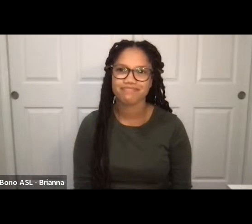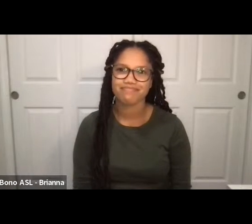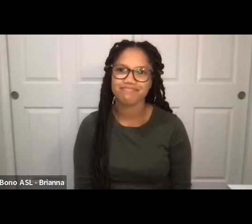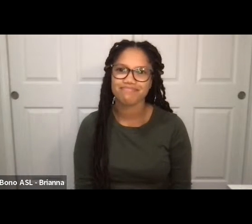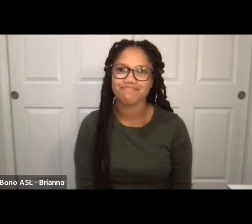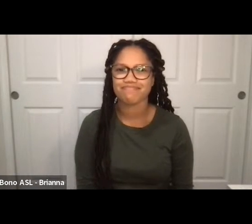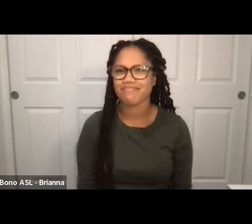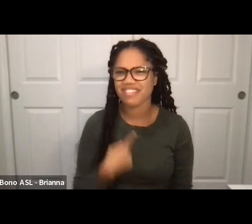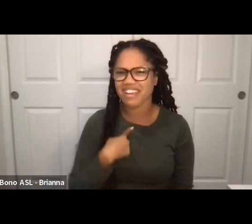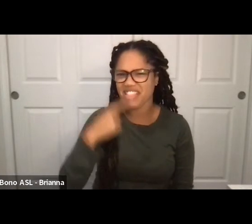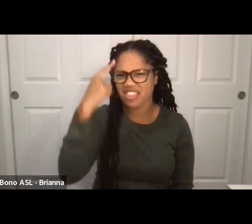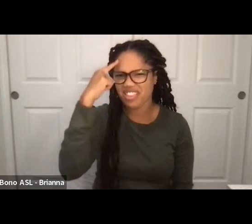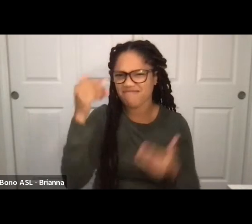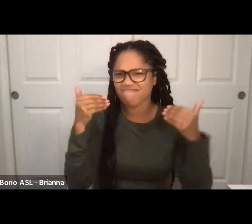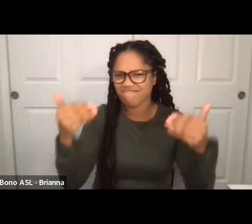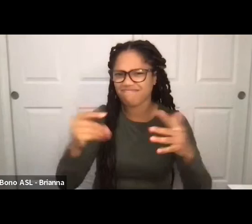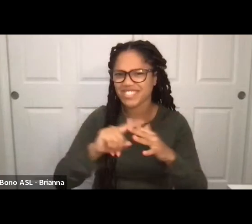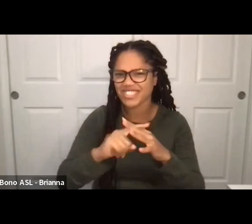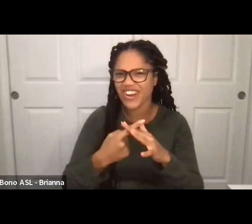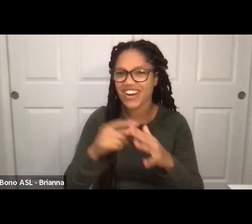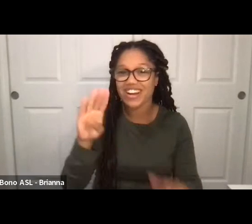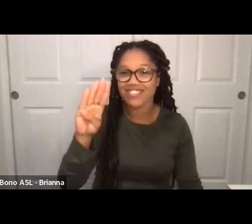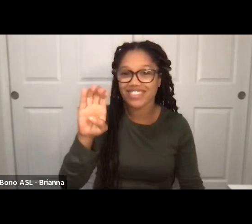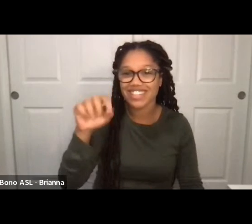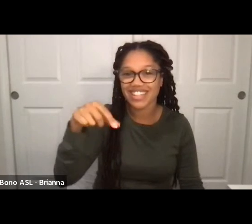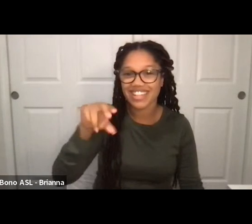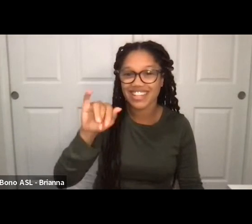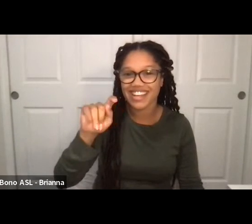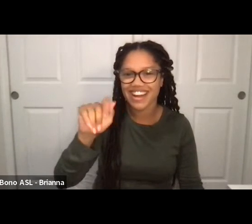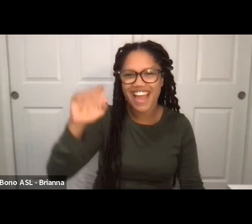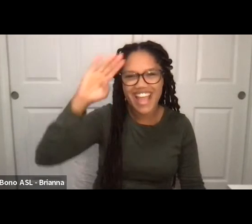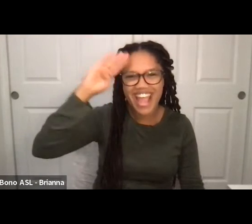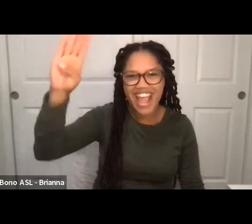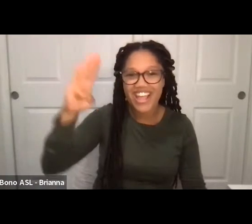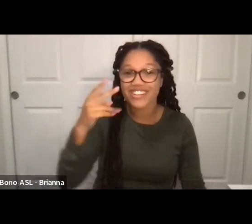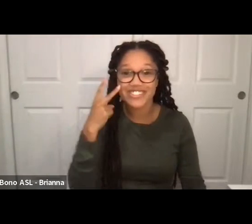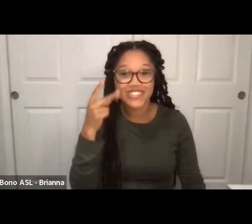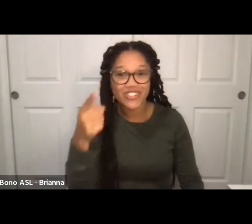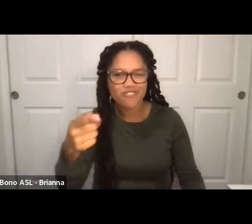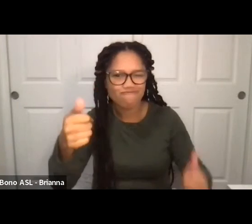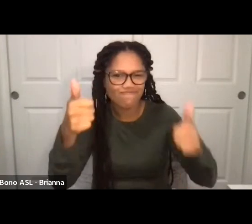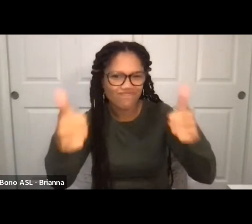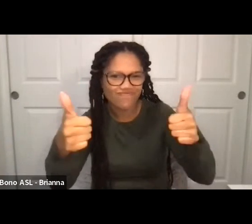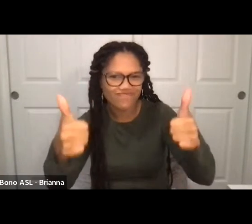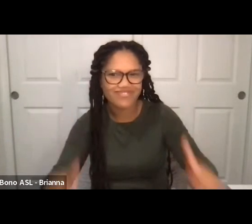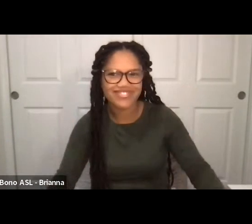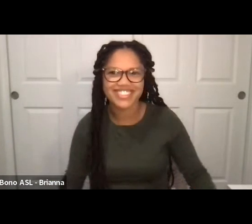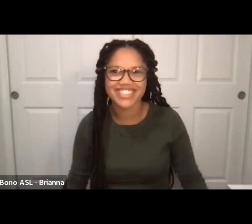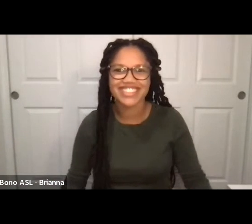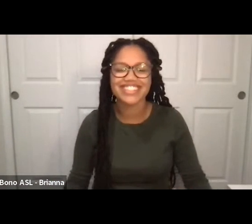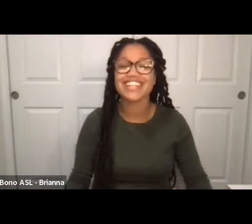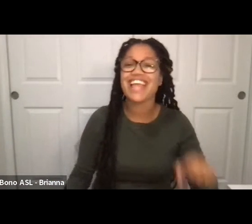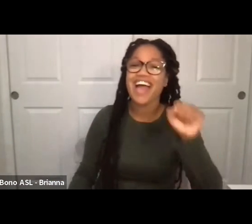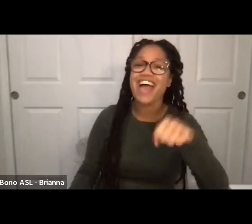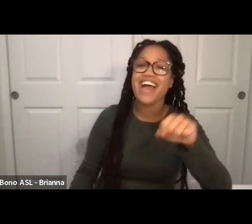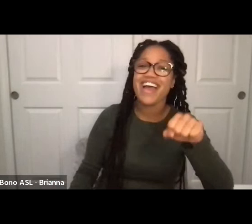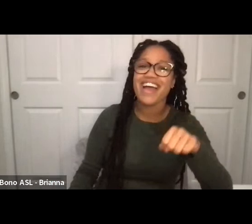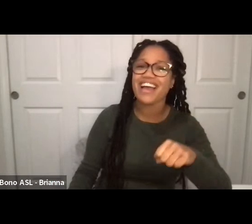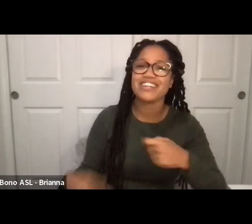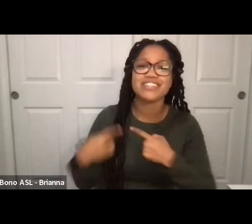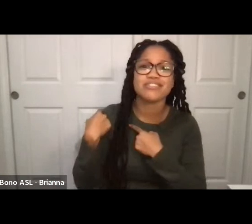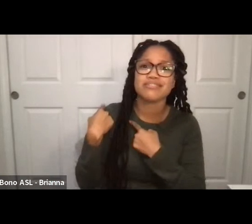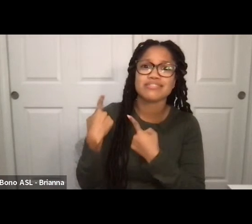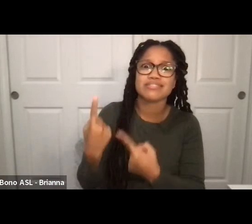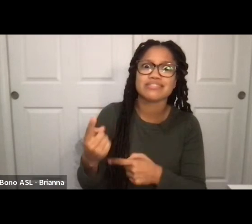I think we can get started. Hey, Bakita, good to see you. Yes, it's